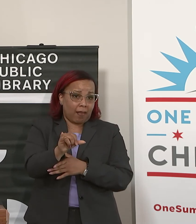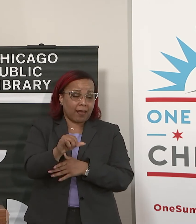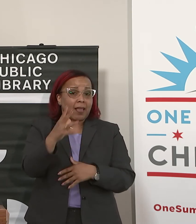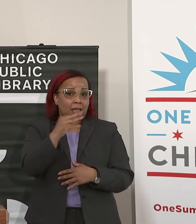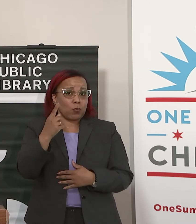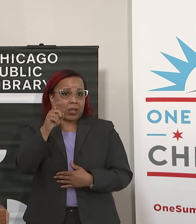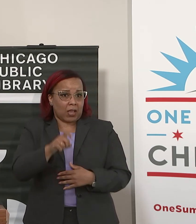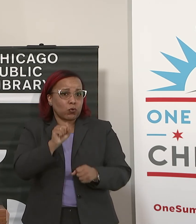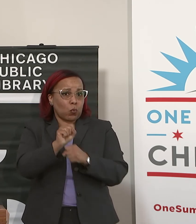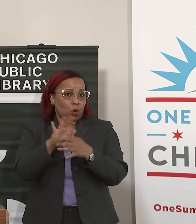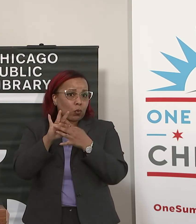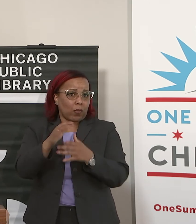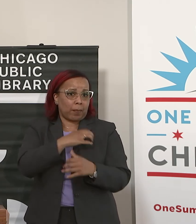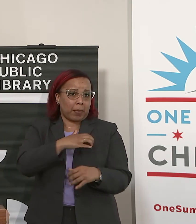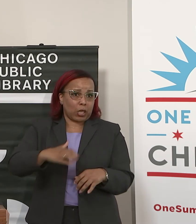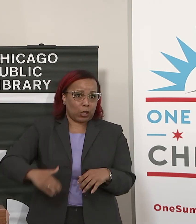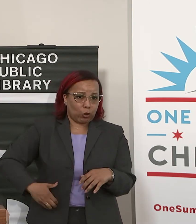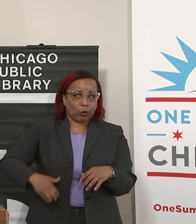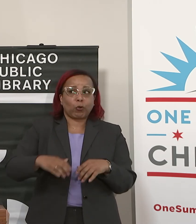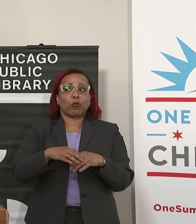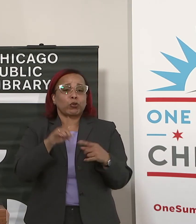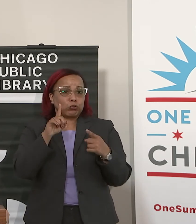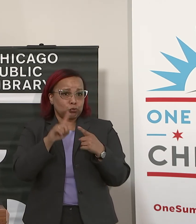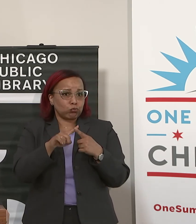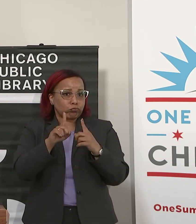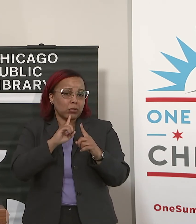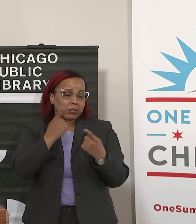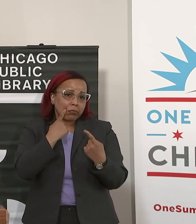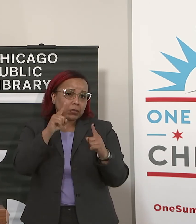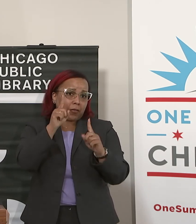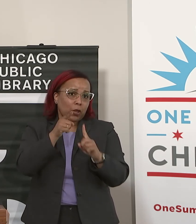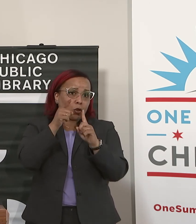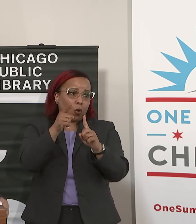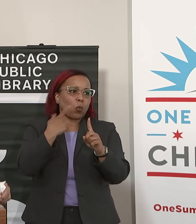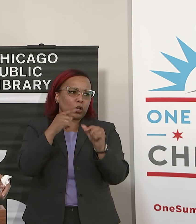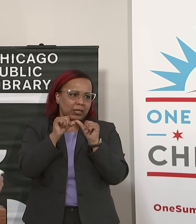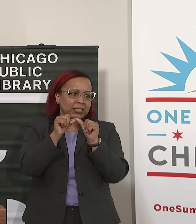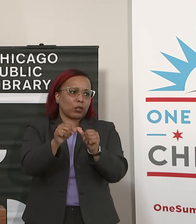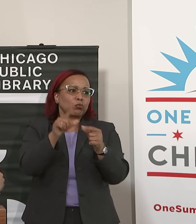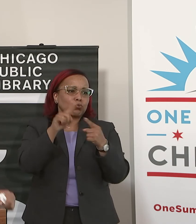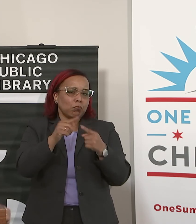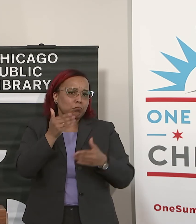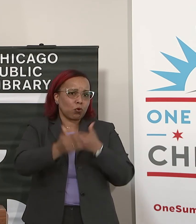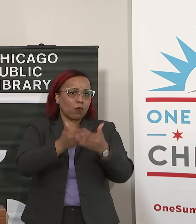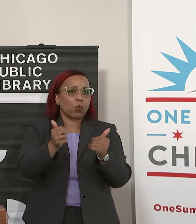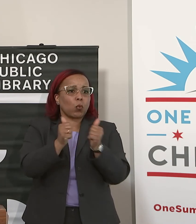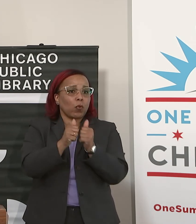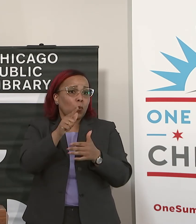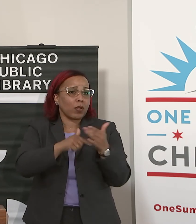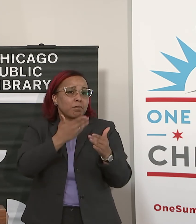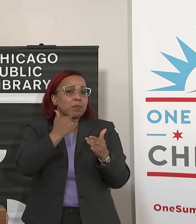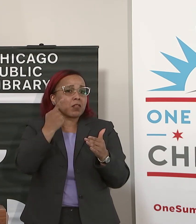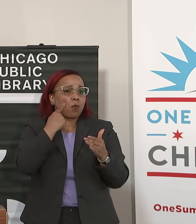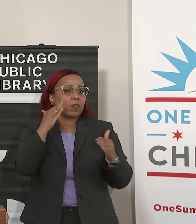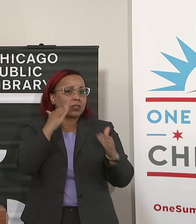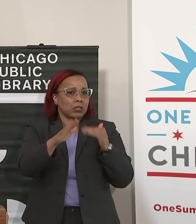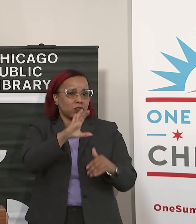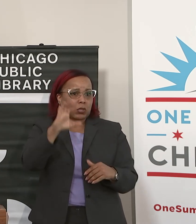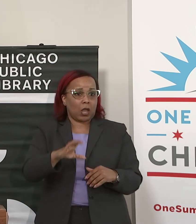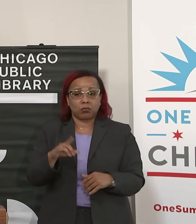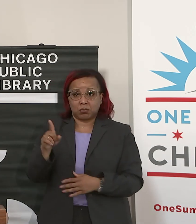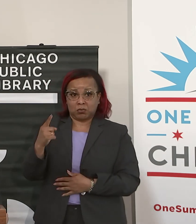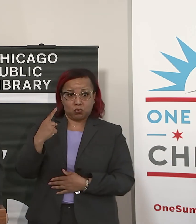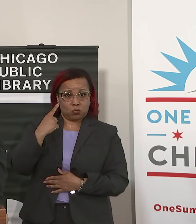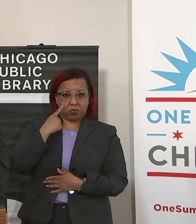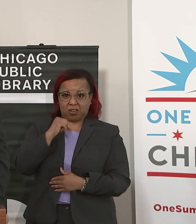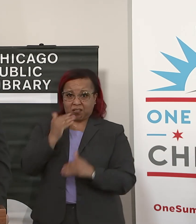and we have to work with the mayor in order to obtain that goal, and we're going to continue to move forward with what's best for the city of Chicago. Do you think it's